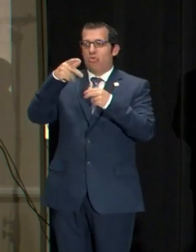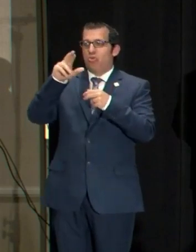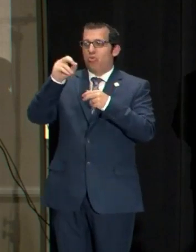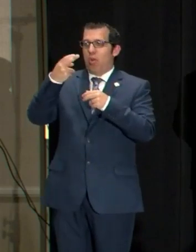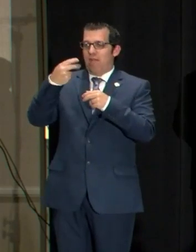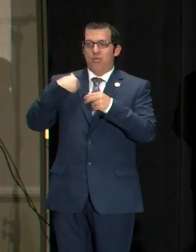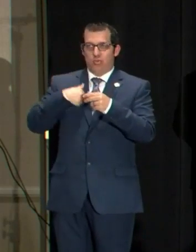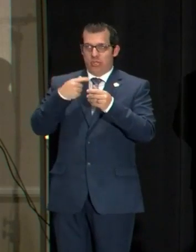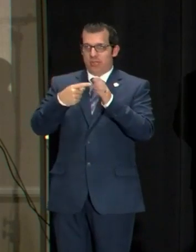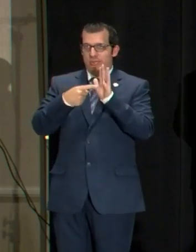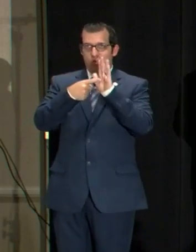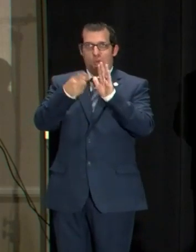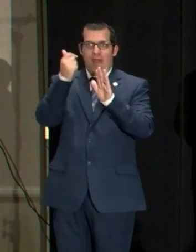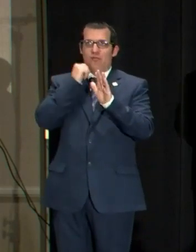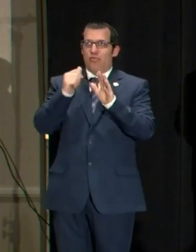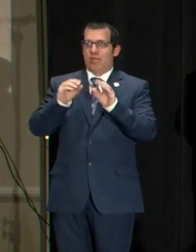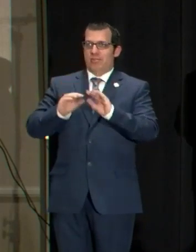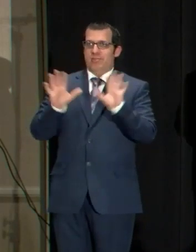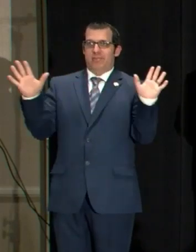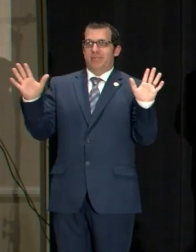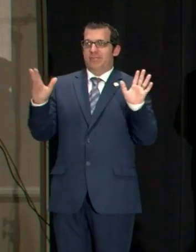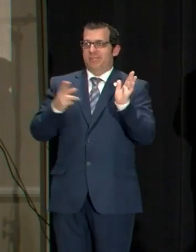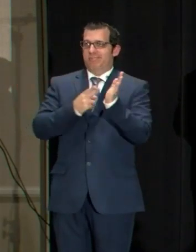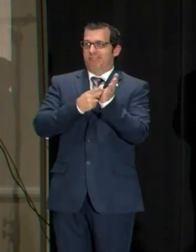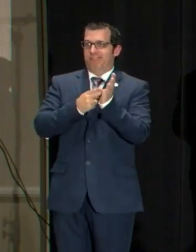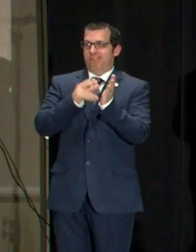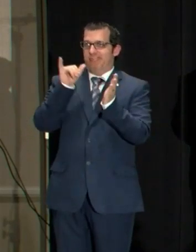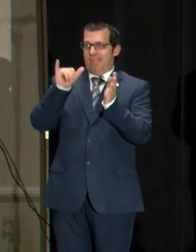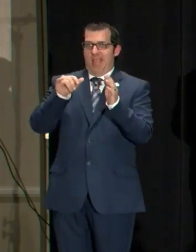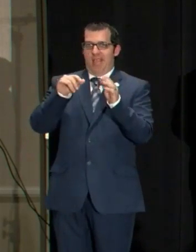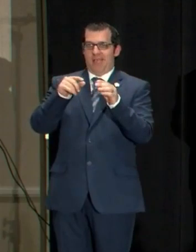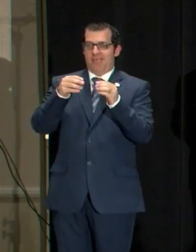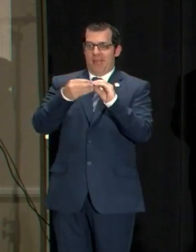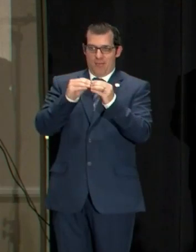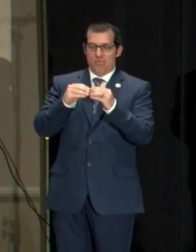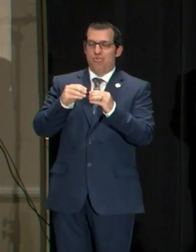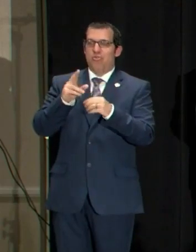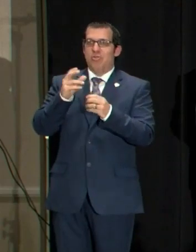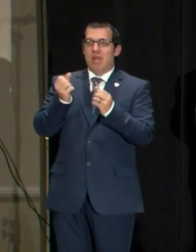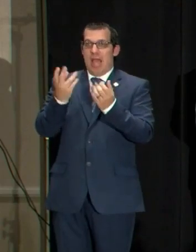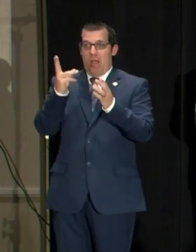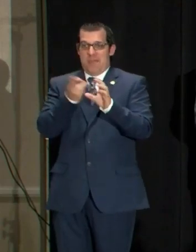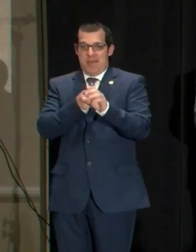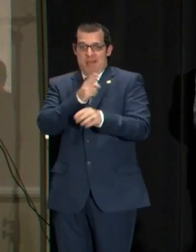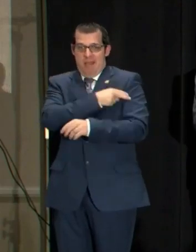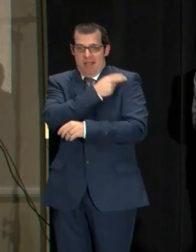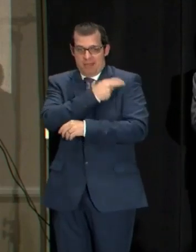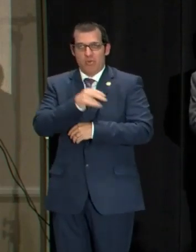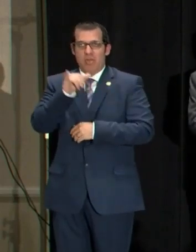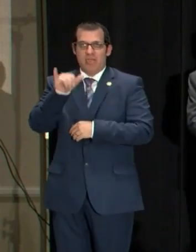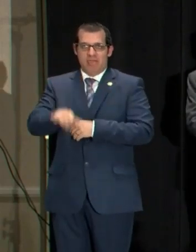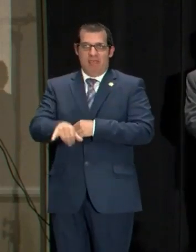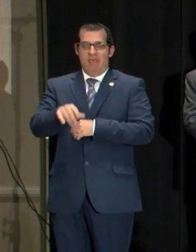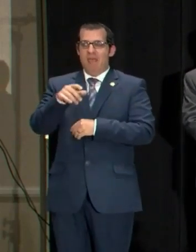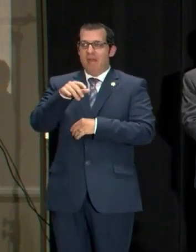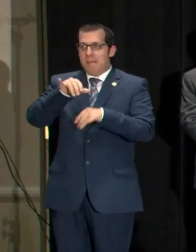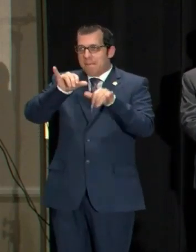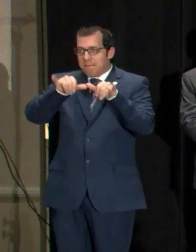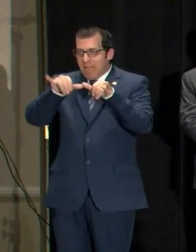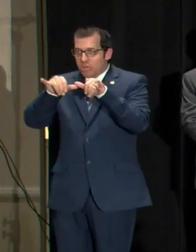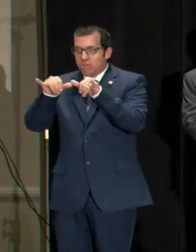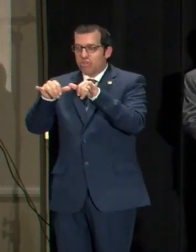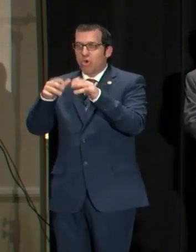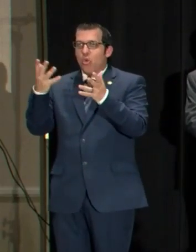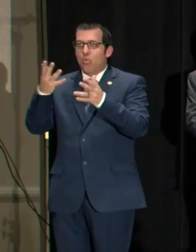day, very transparent in those terms. Hospitalizations has always been measured in terms of